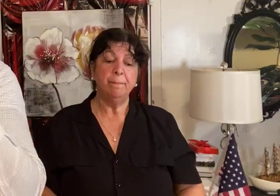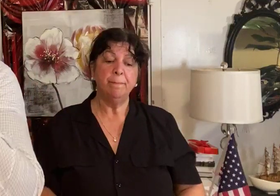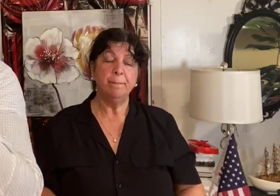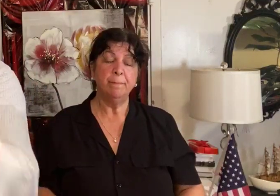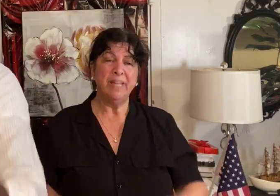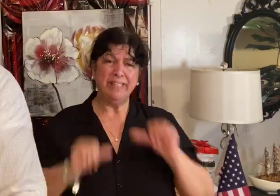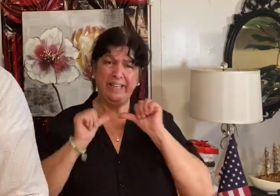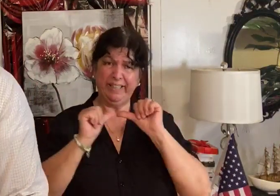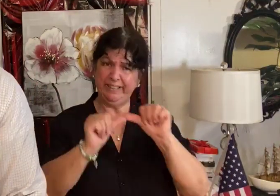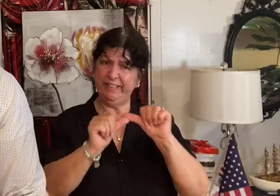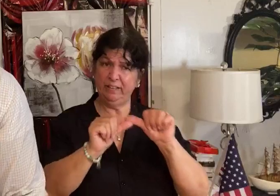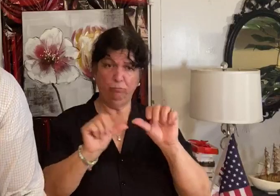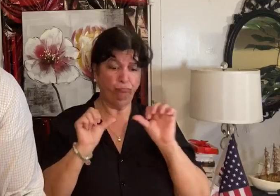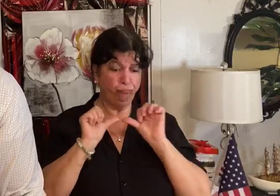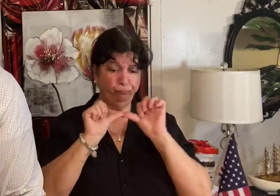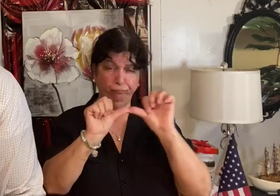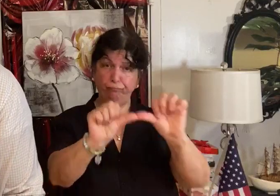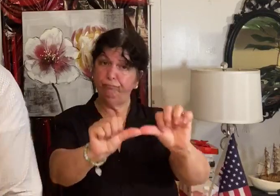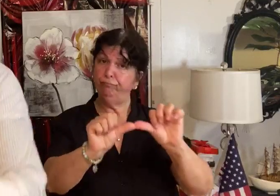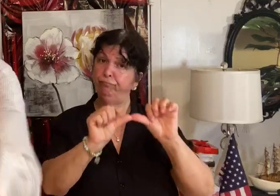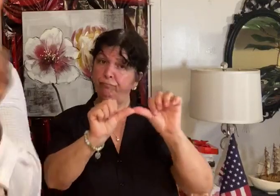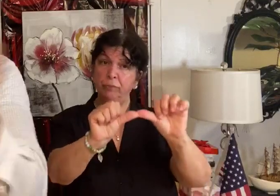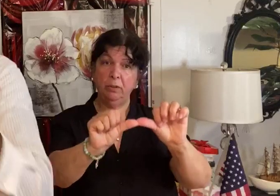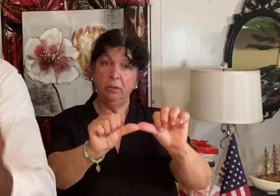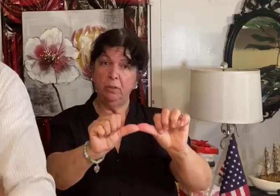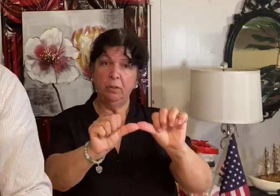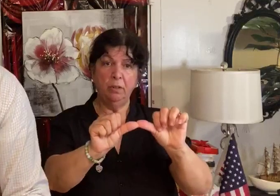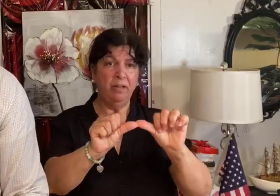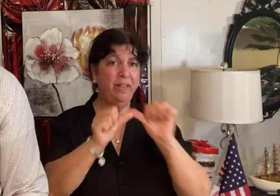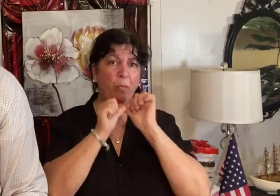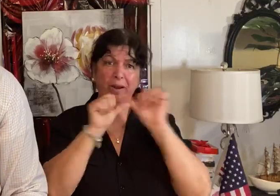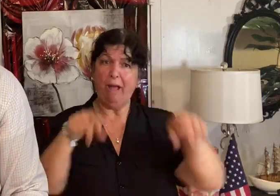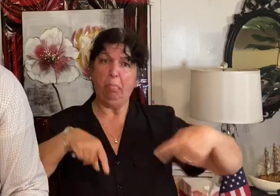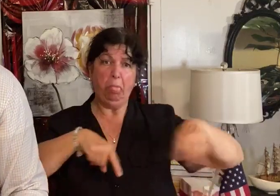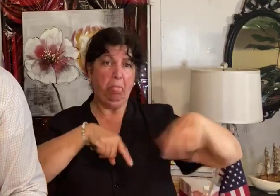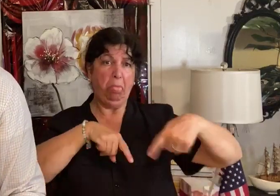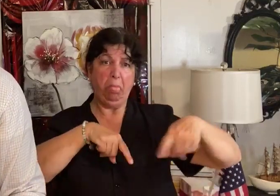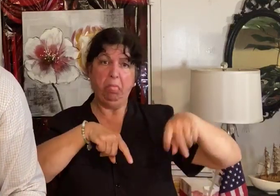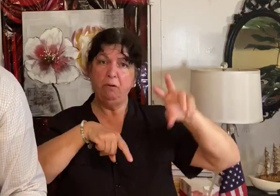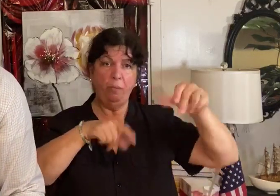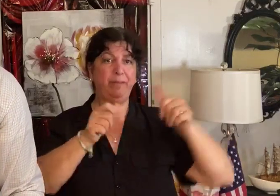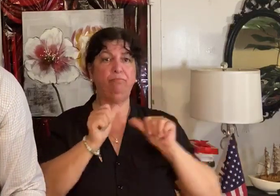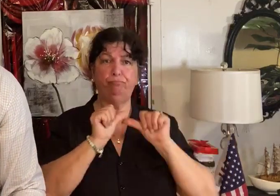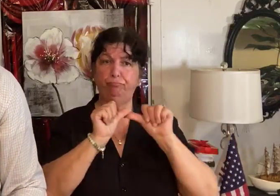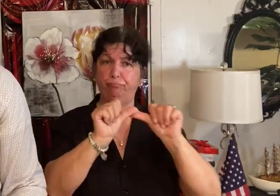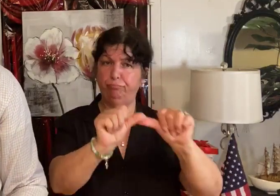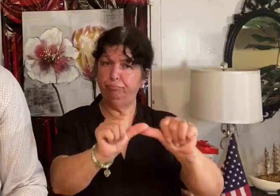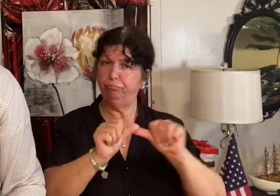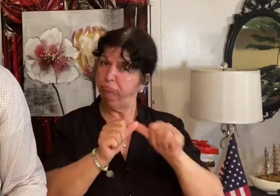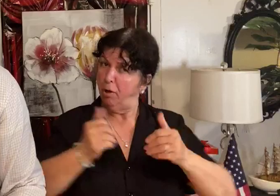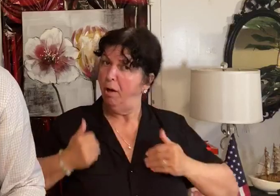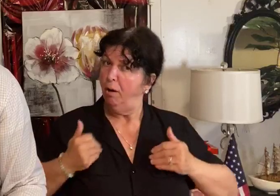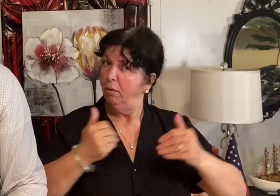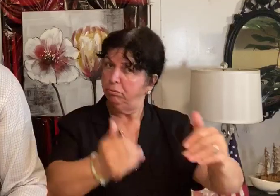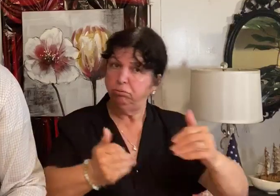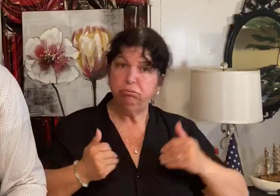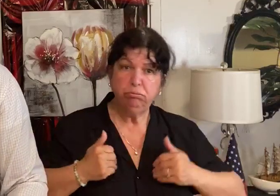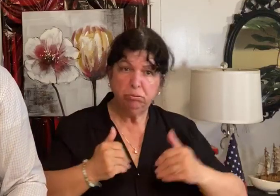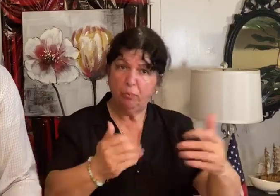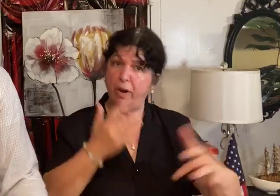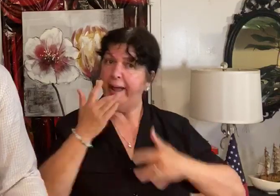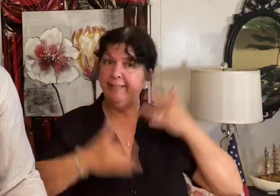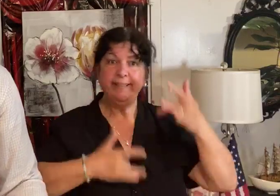And they continued steadfastly in that. They were not shaken from that. These people were too excited